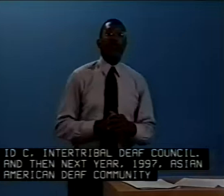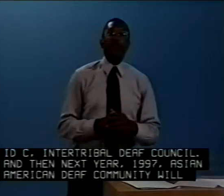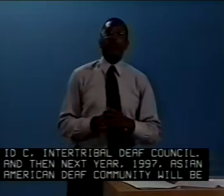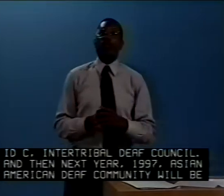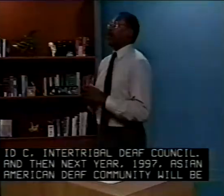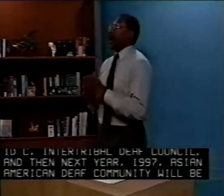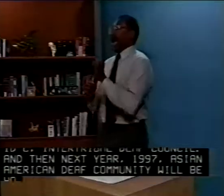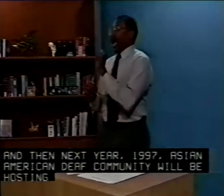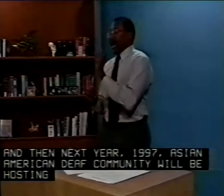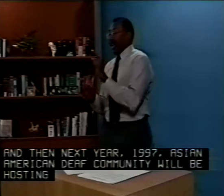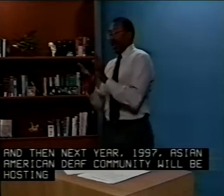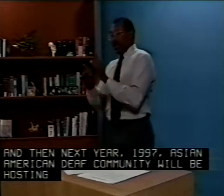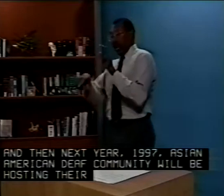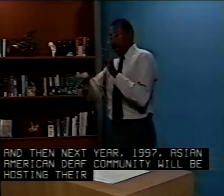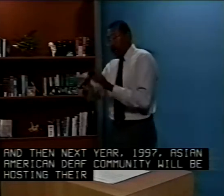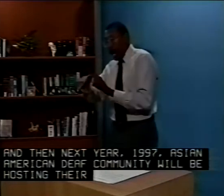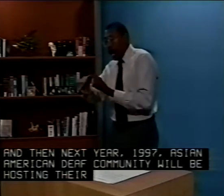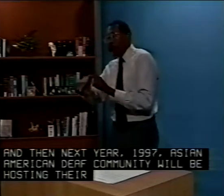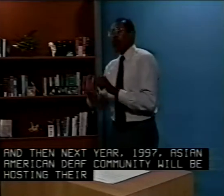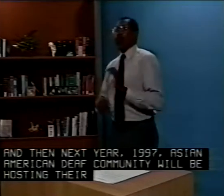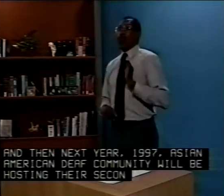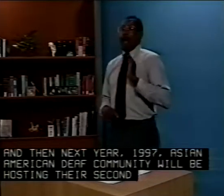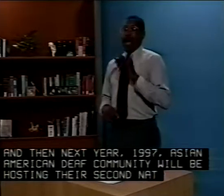conference. At the same time,